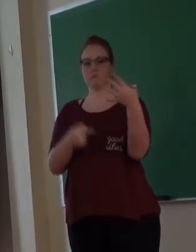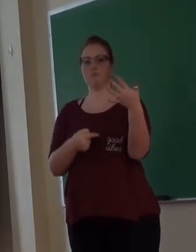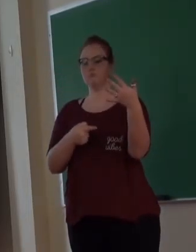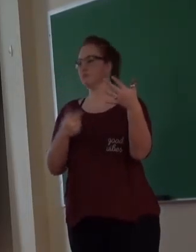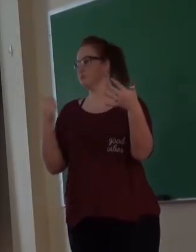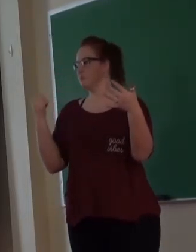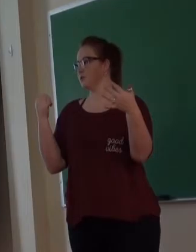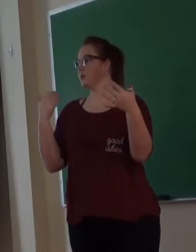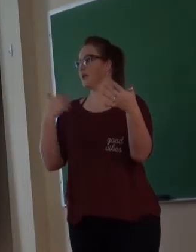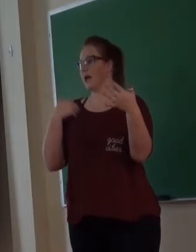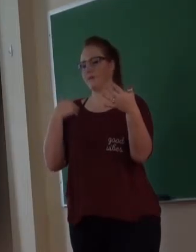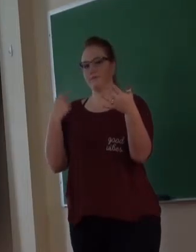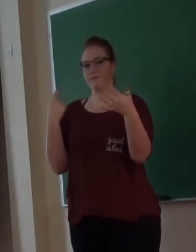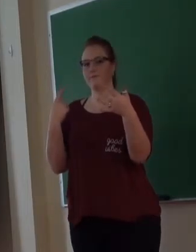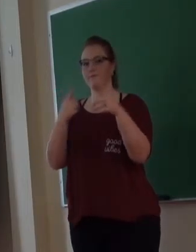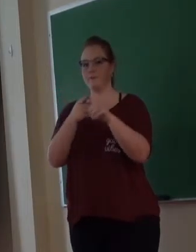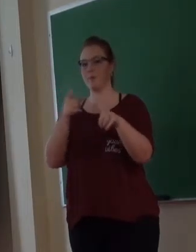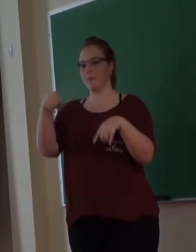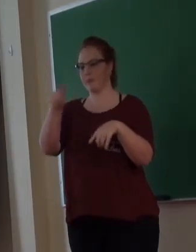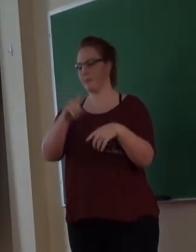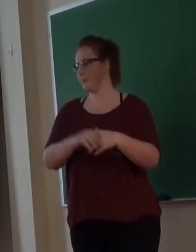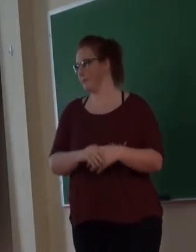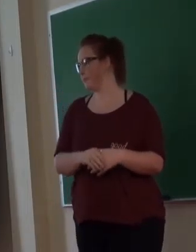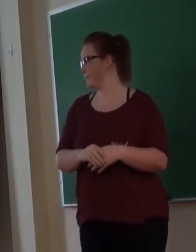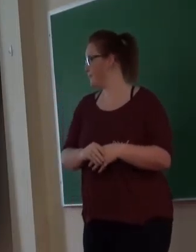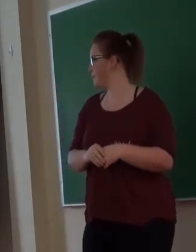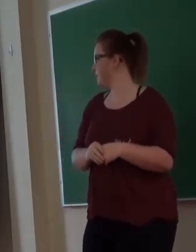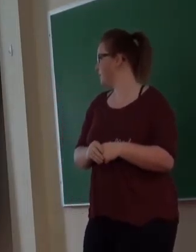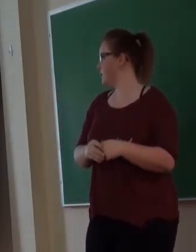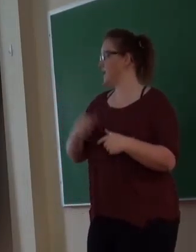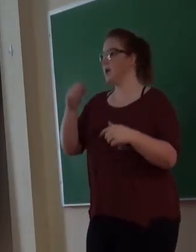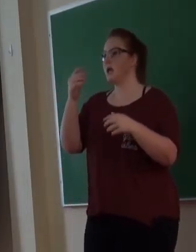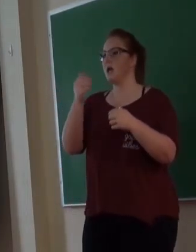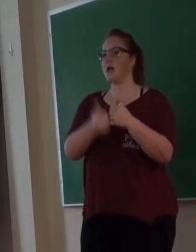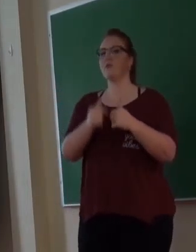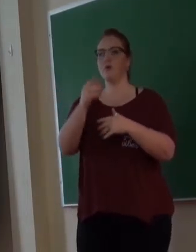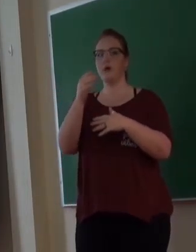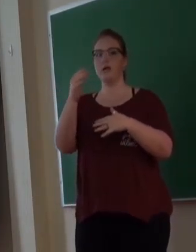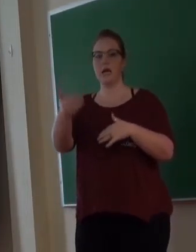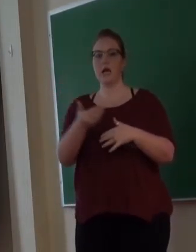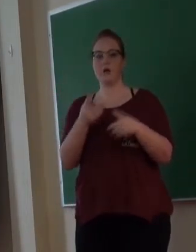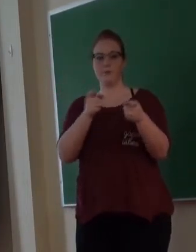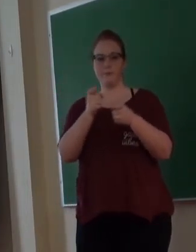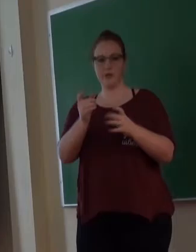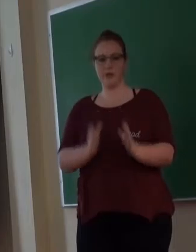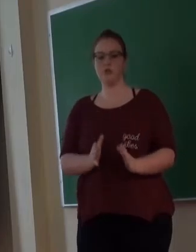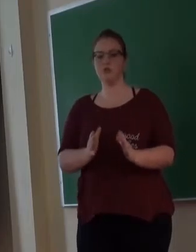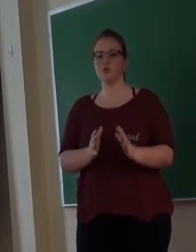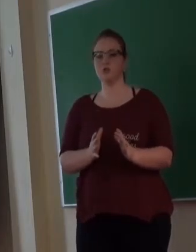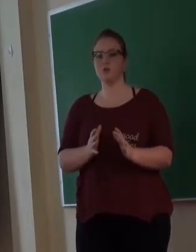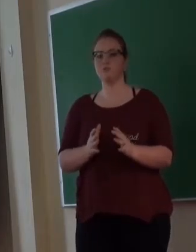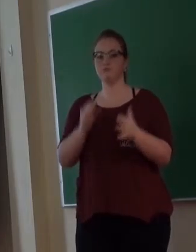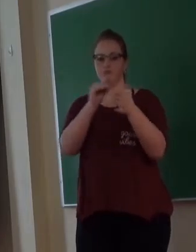with, okay? These are the things that every hiring manager in that room, and there was a lot of them, we're talking Enterprise